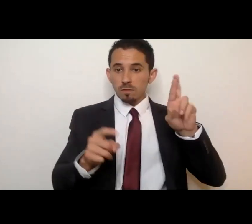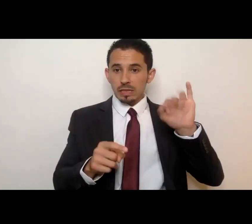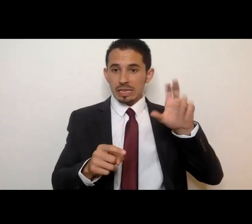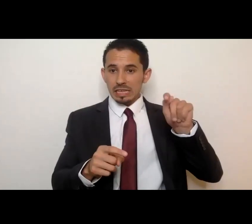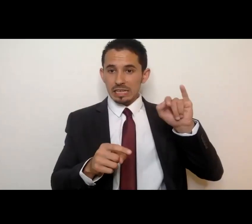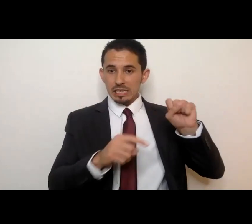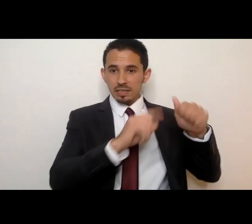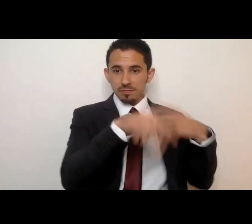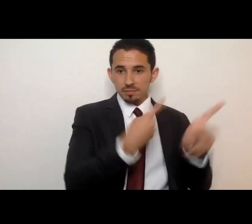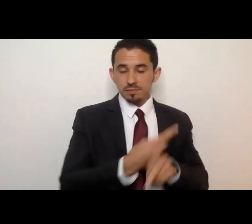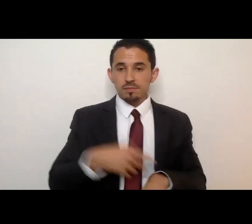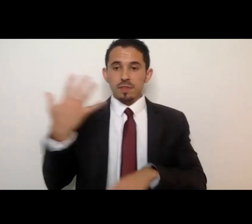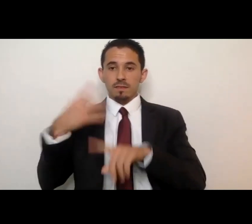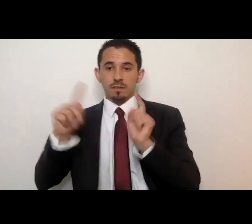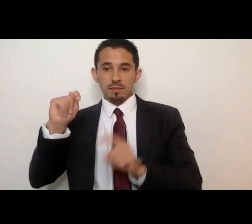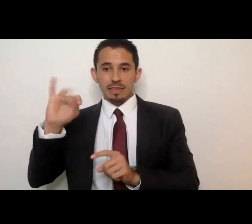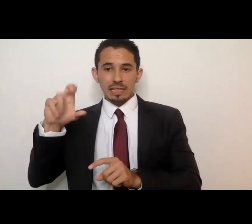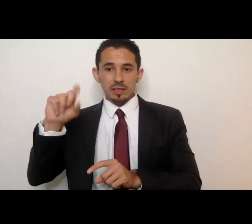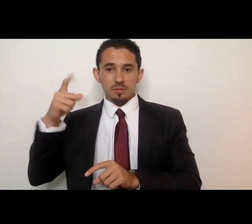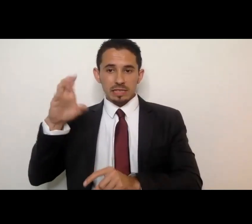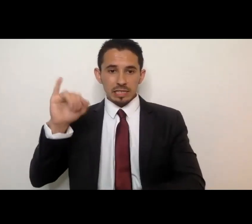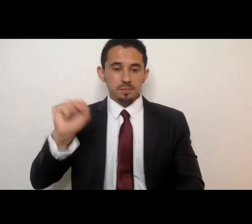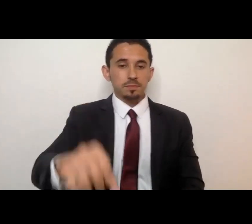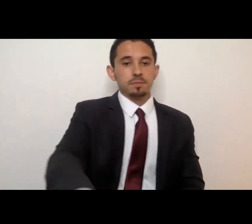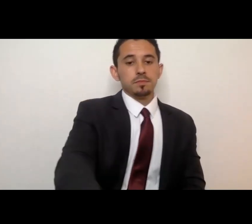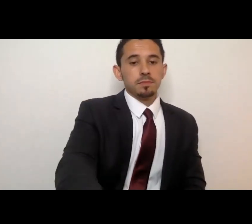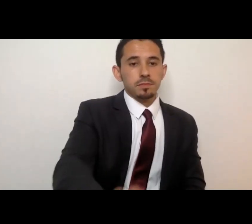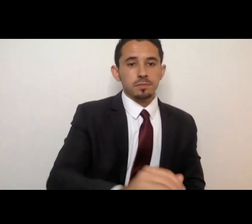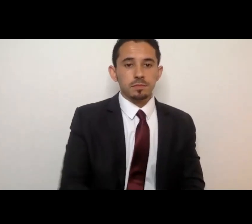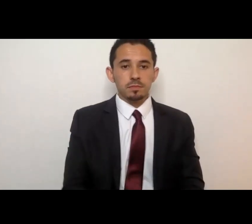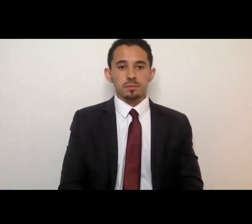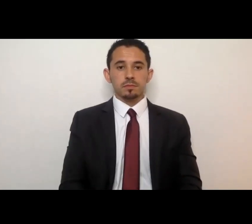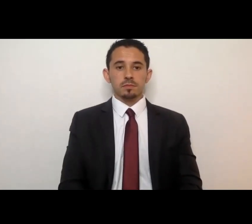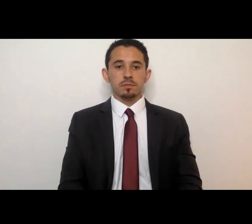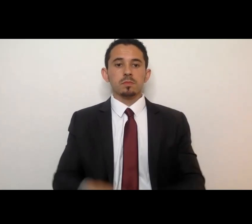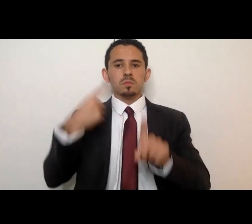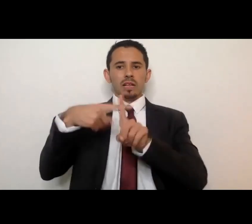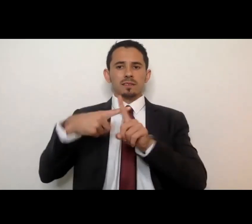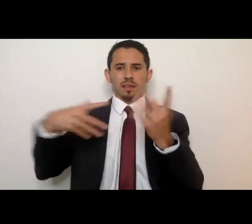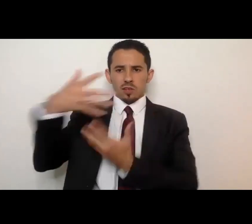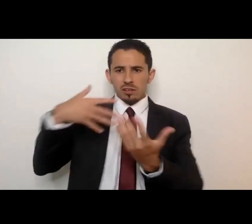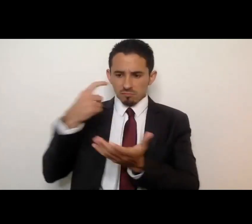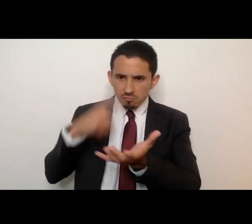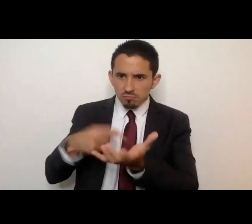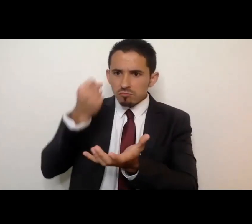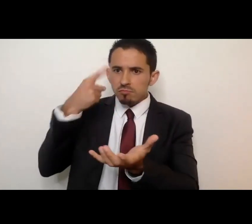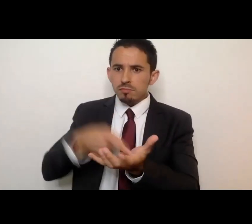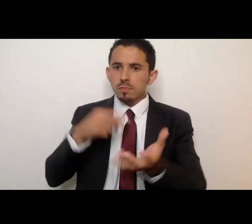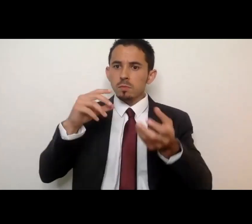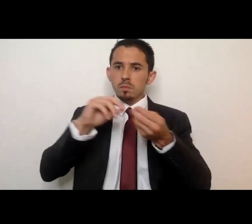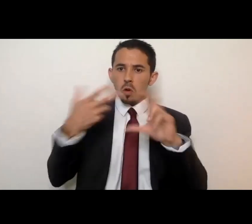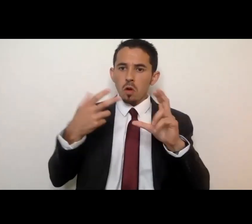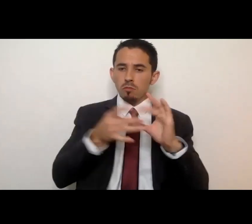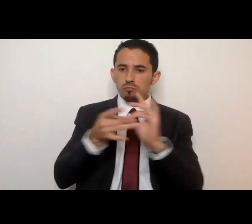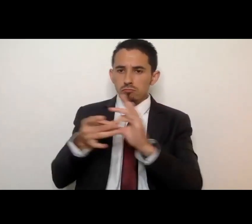not been found before. We found 2 different Rickettsia types and 5 different tick species carrying those. We saw a